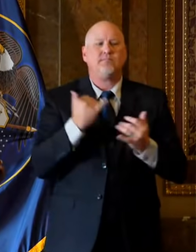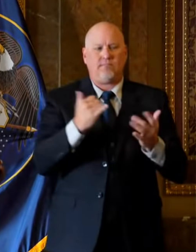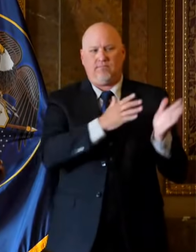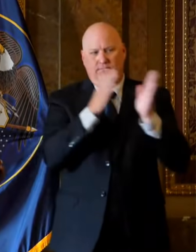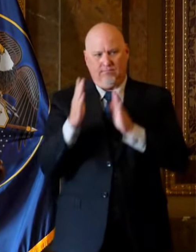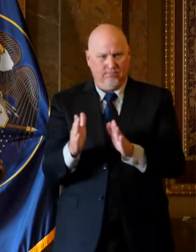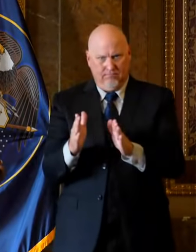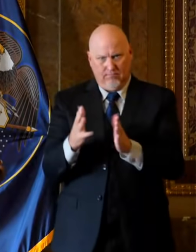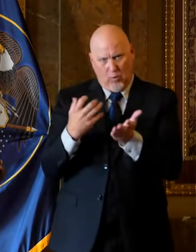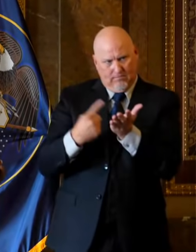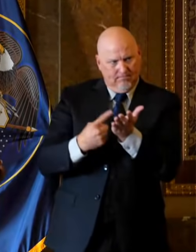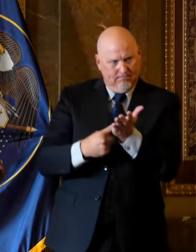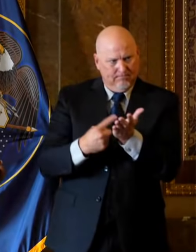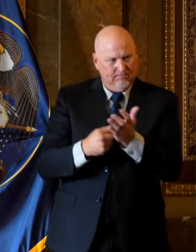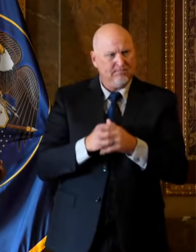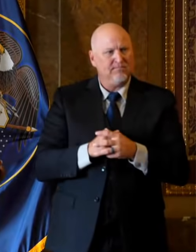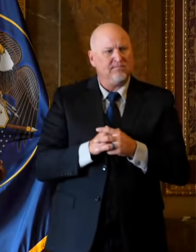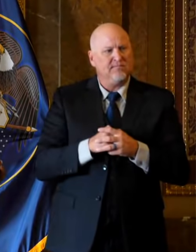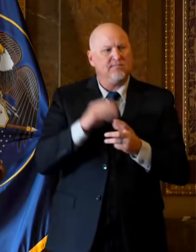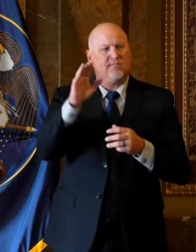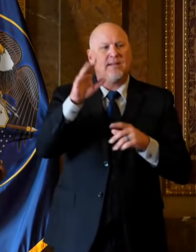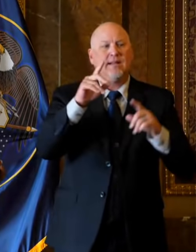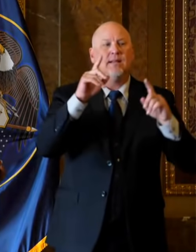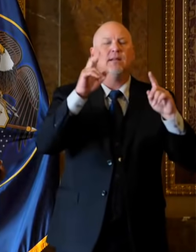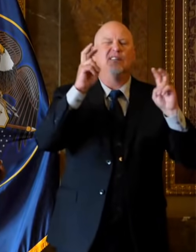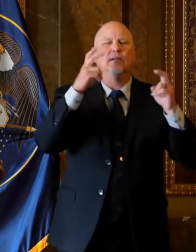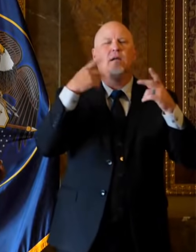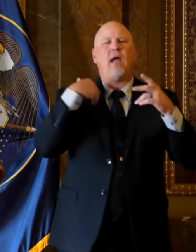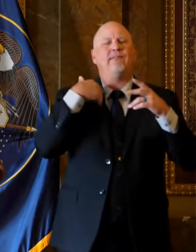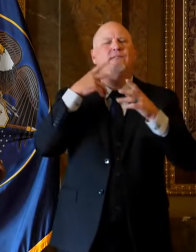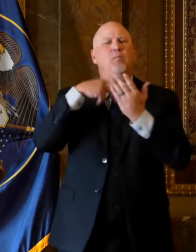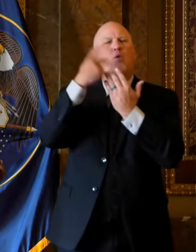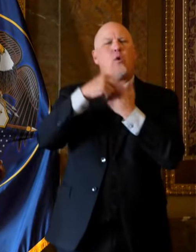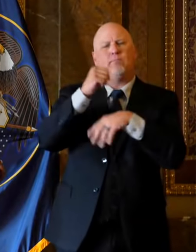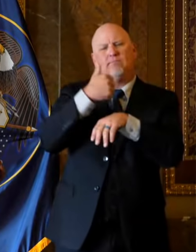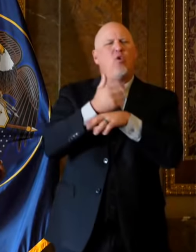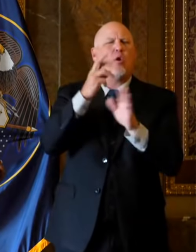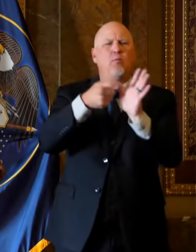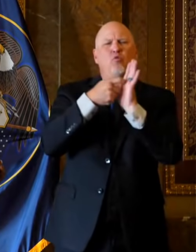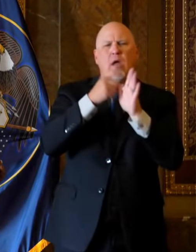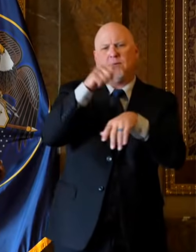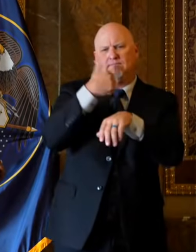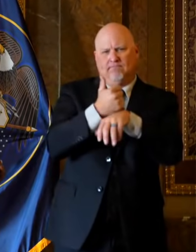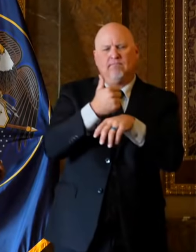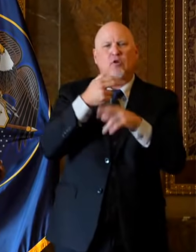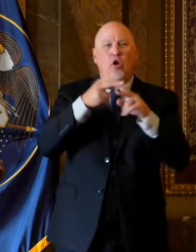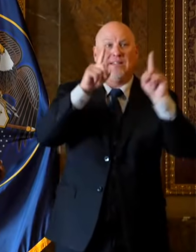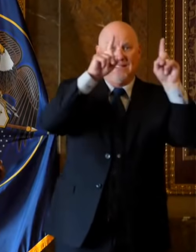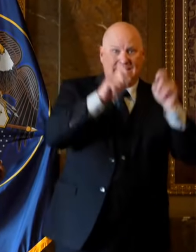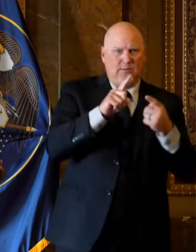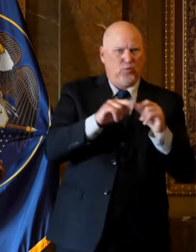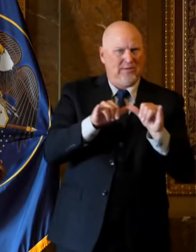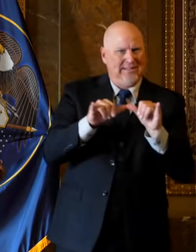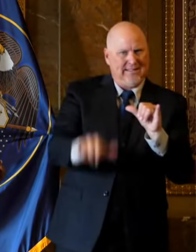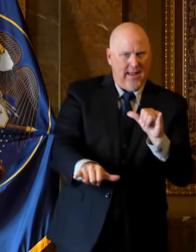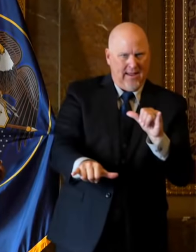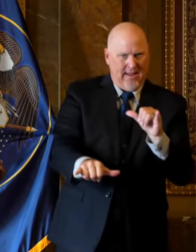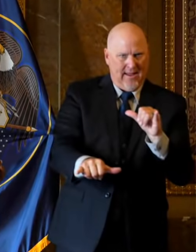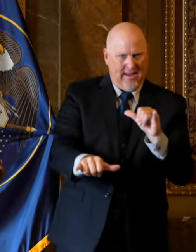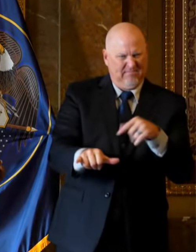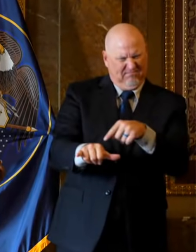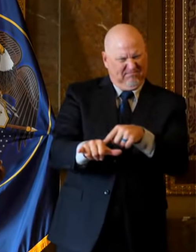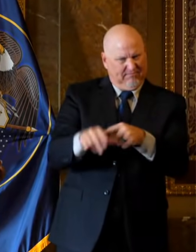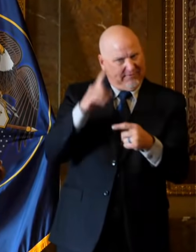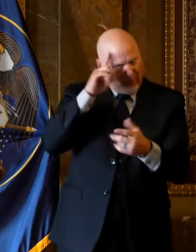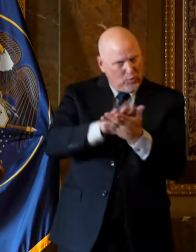this Test to Stay program. It's been mentioned a little bit here. But one of the things that we have in place is what's